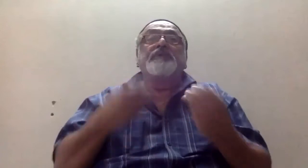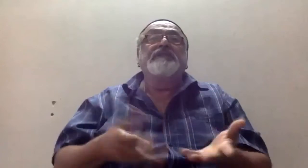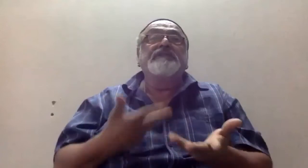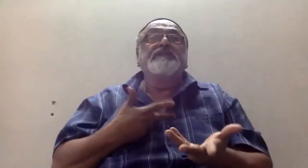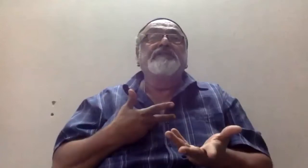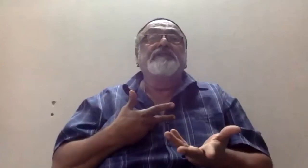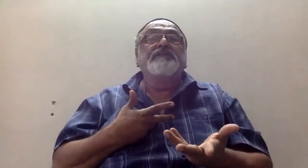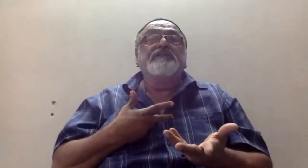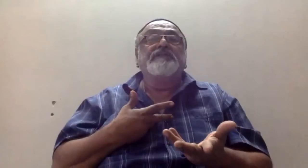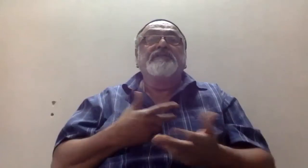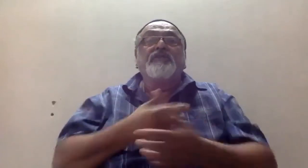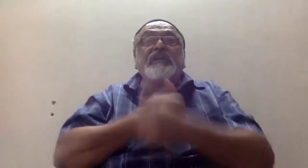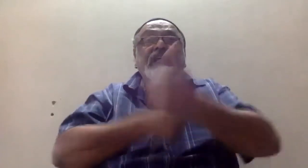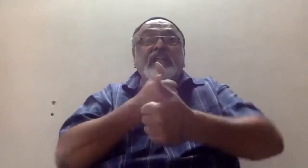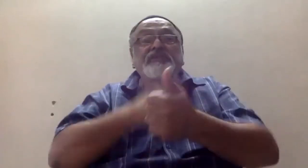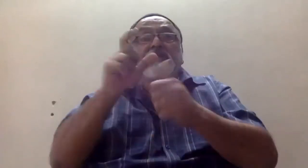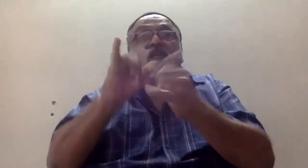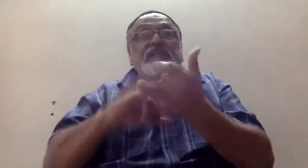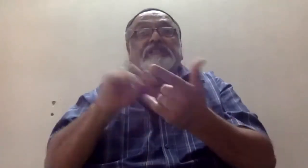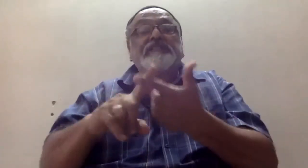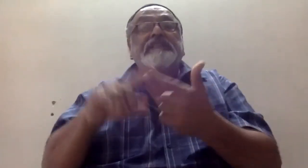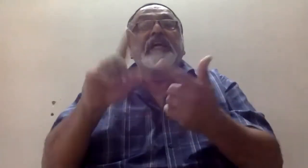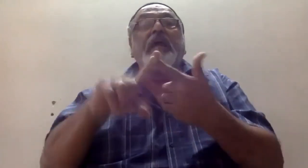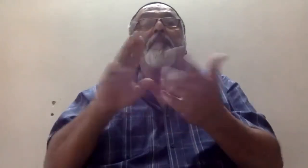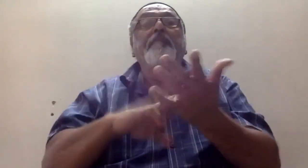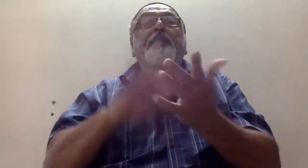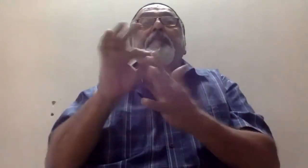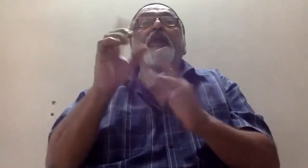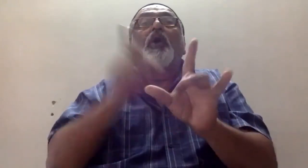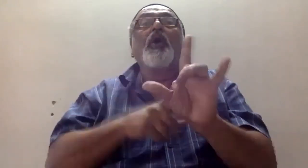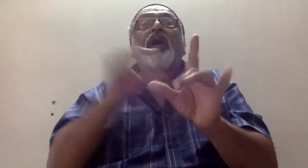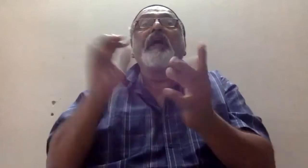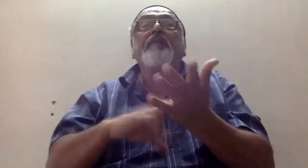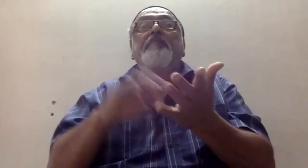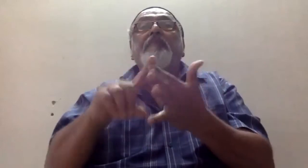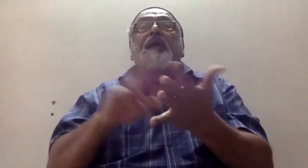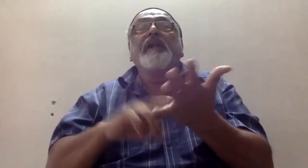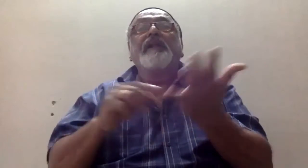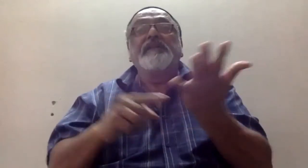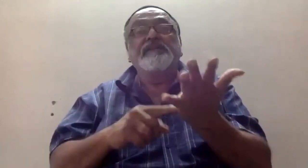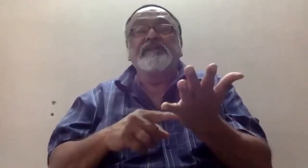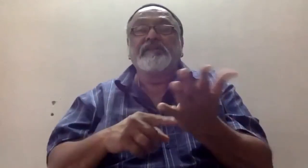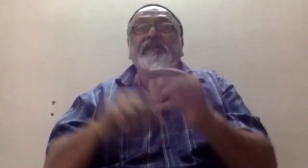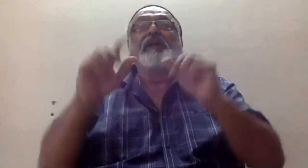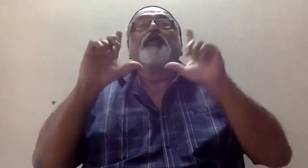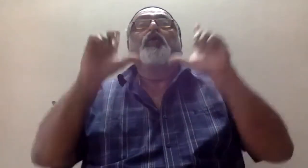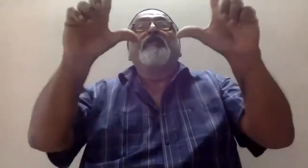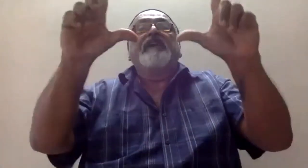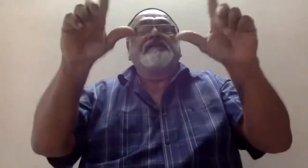employment, where I was challenging the employment notification, where the reservation wasn't given for the deaf category